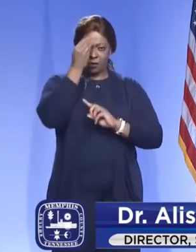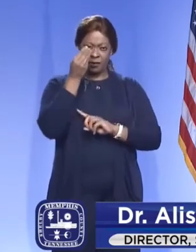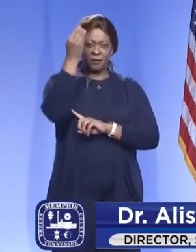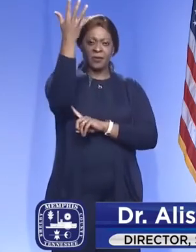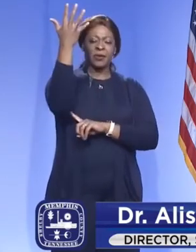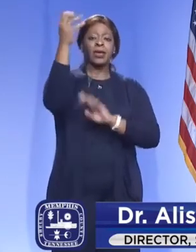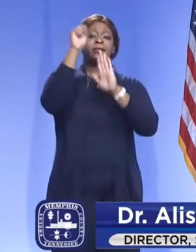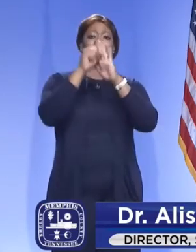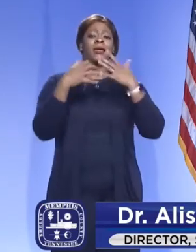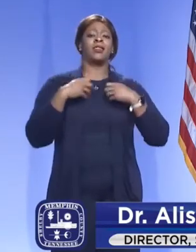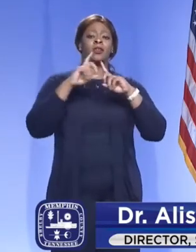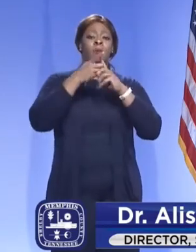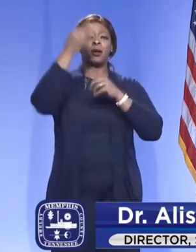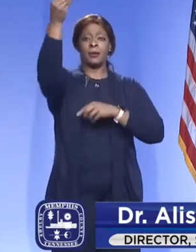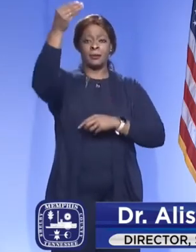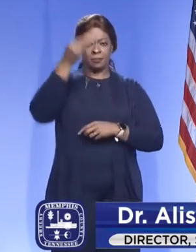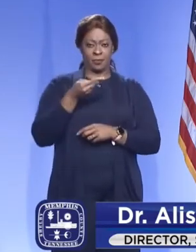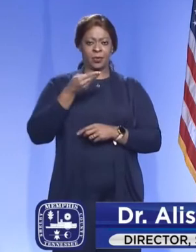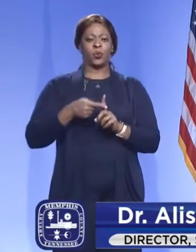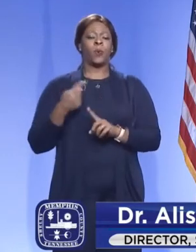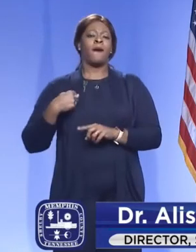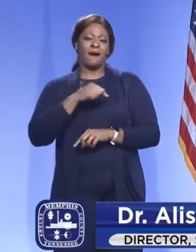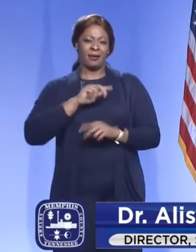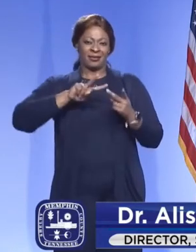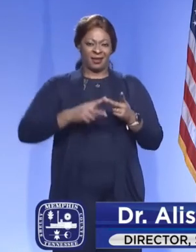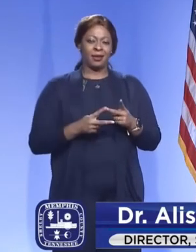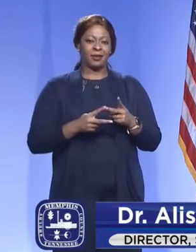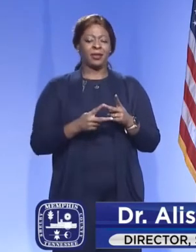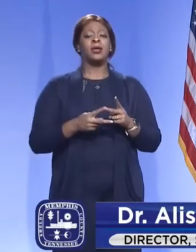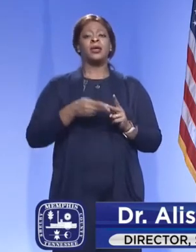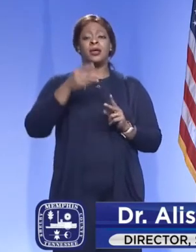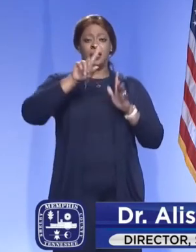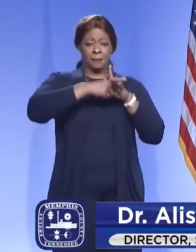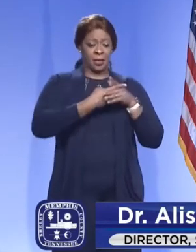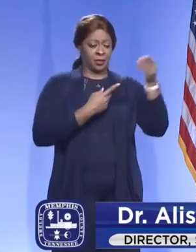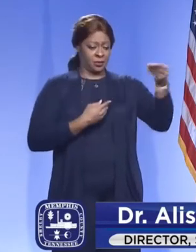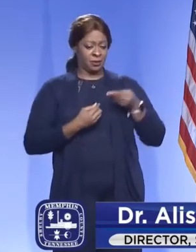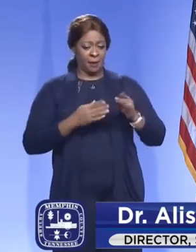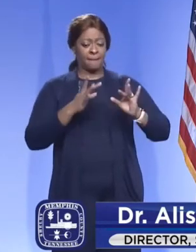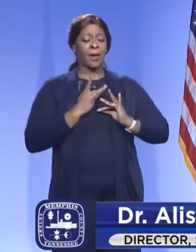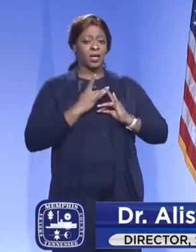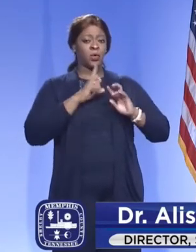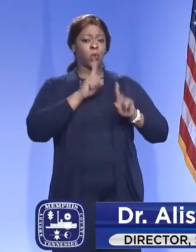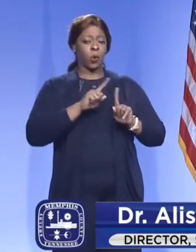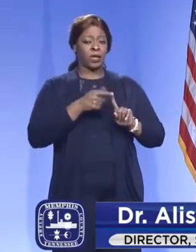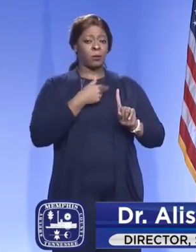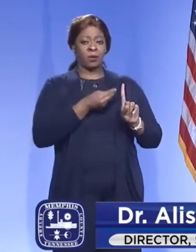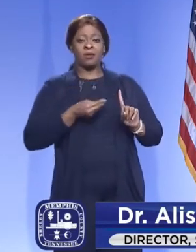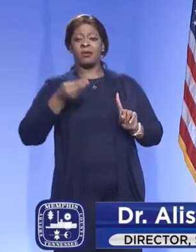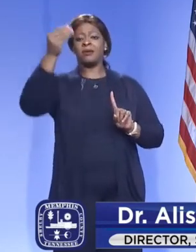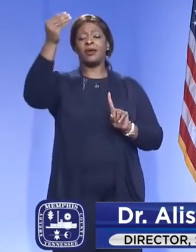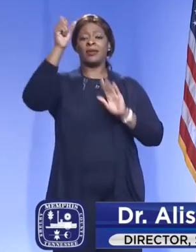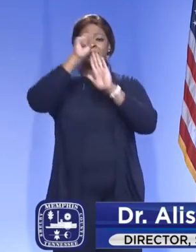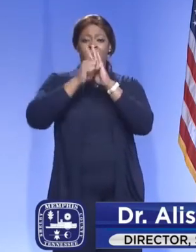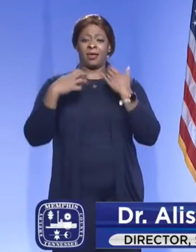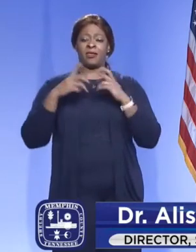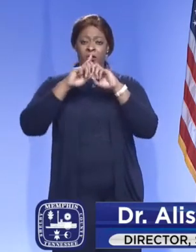Department of Health? Because the letter he got said it was the Tennessee Department of Health. So keep in mind, the way the reports come in for